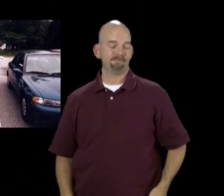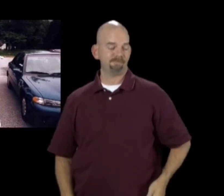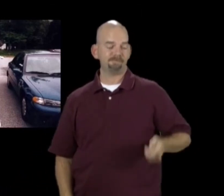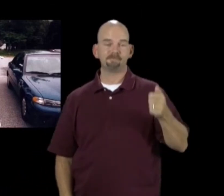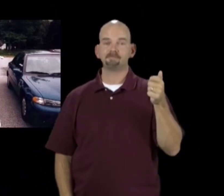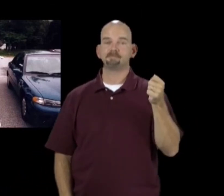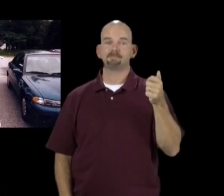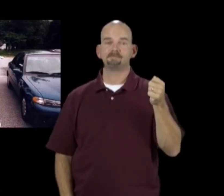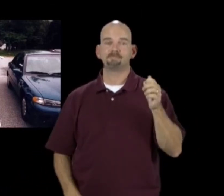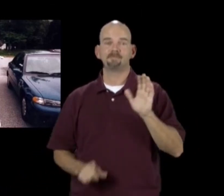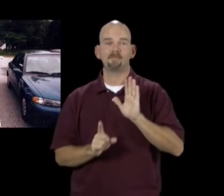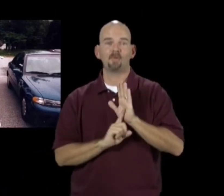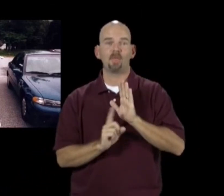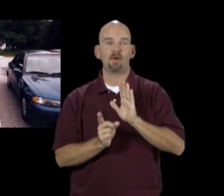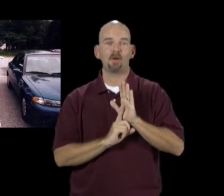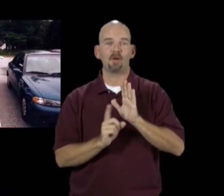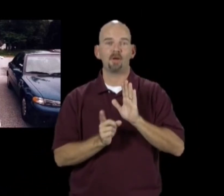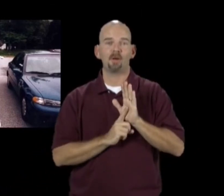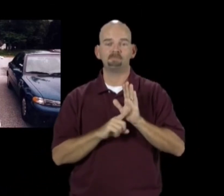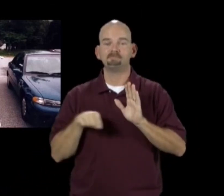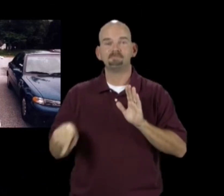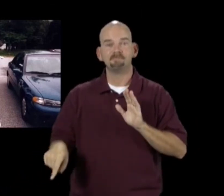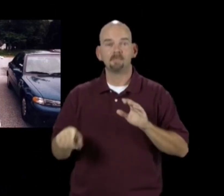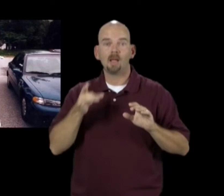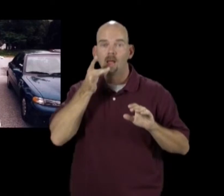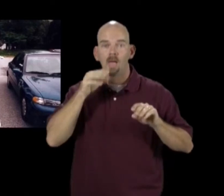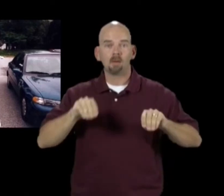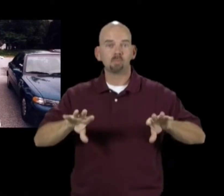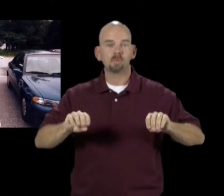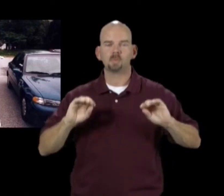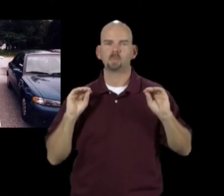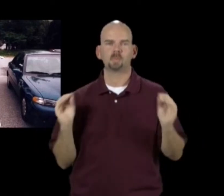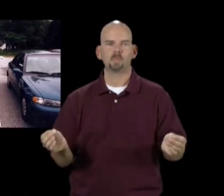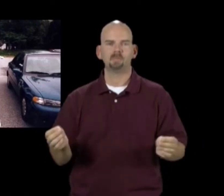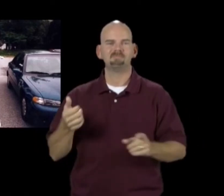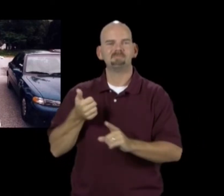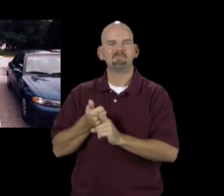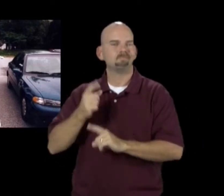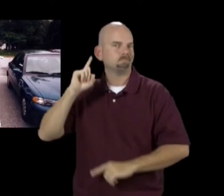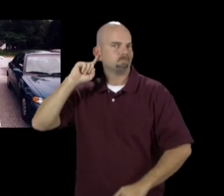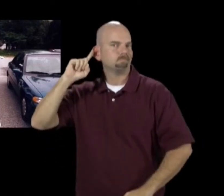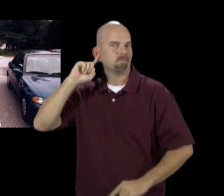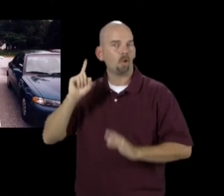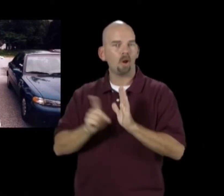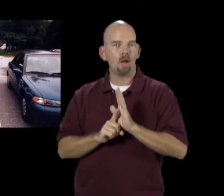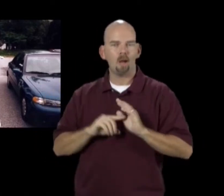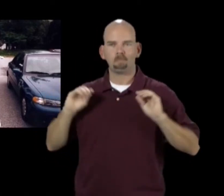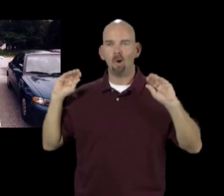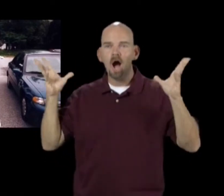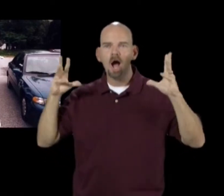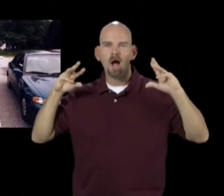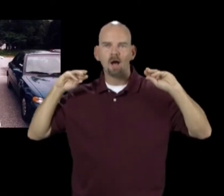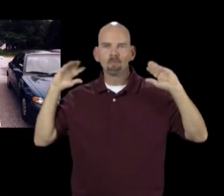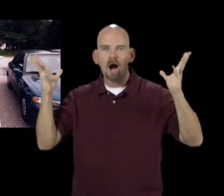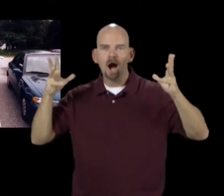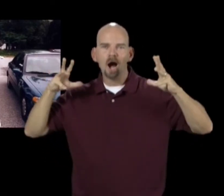You know the car remote to lock and unlock your car? Well, I had hit the panic button while it was in my pocket.